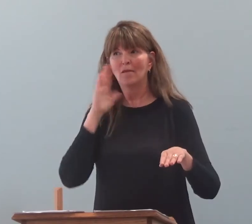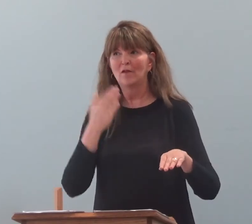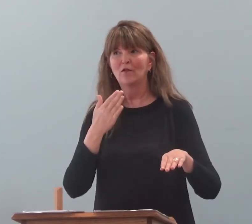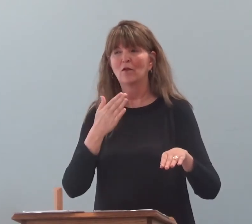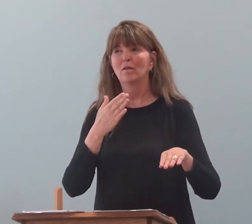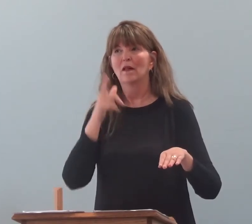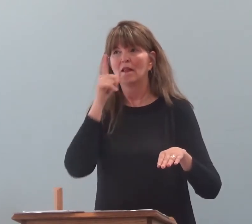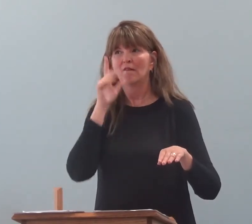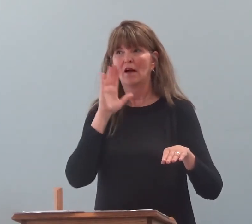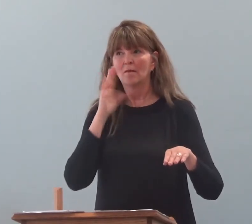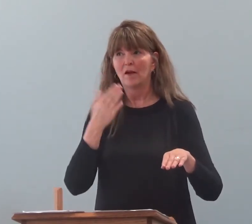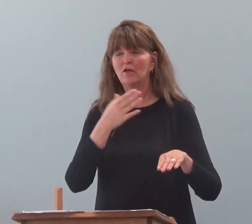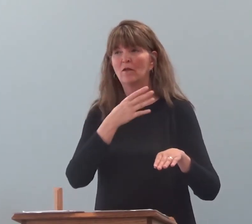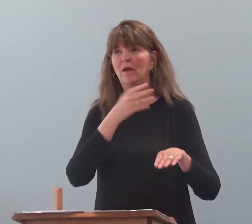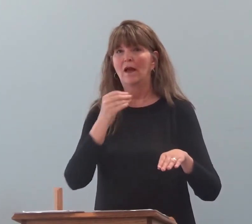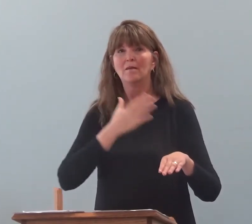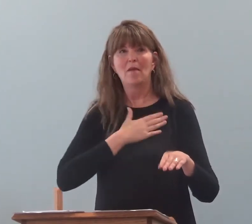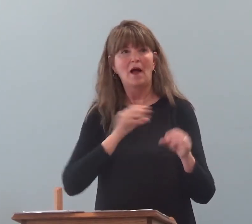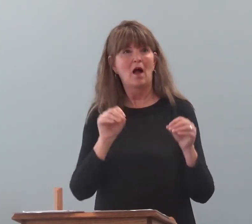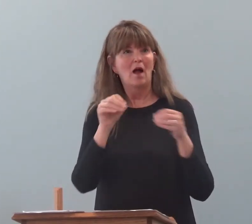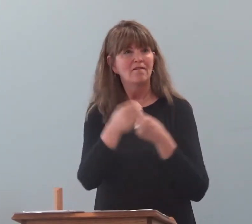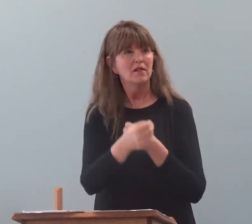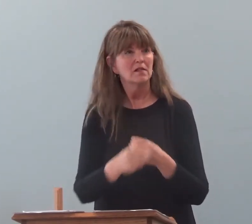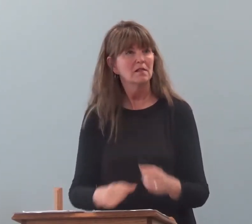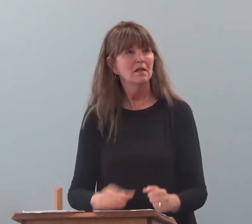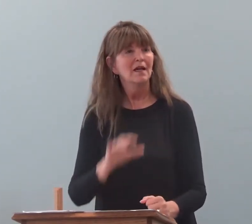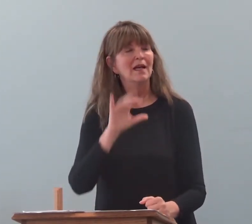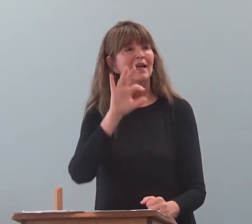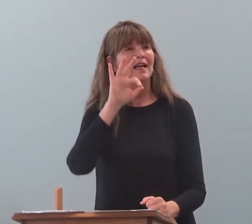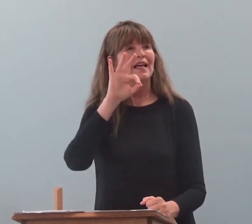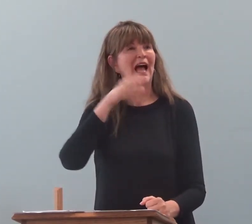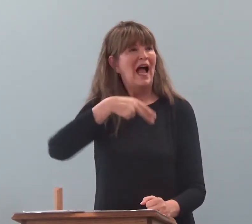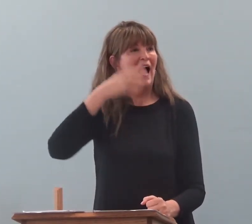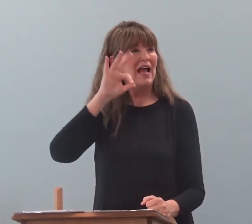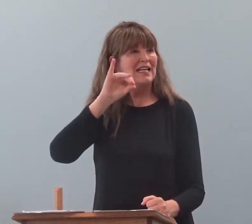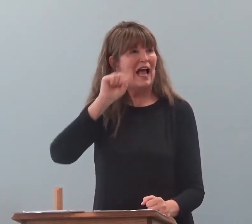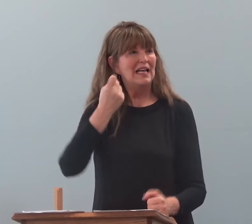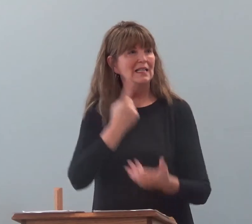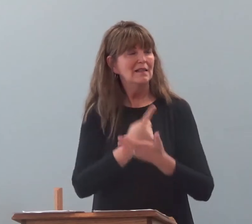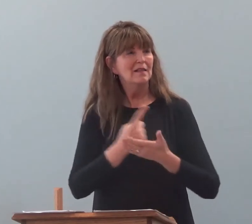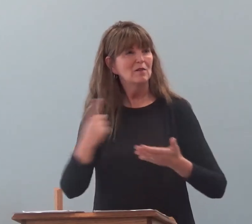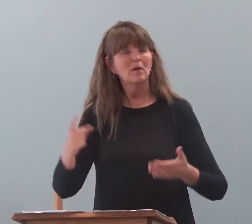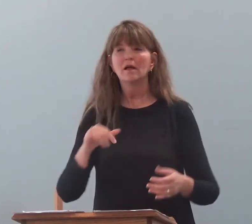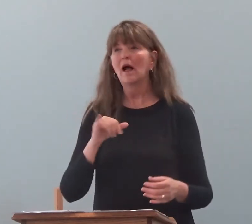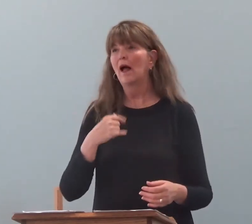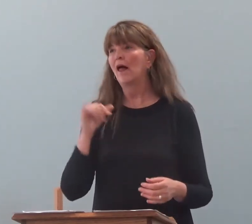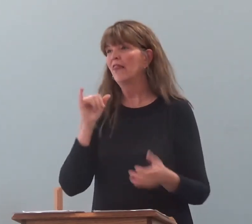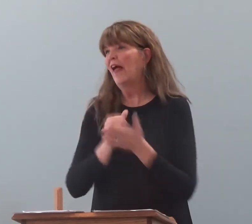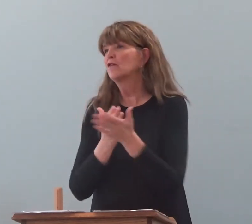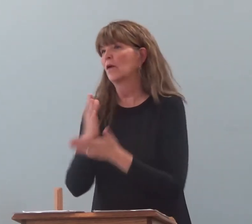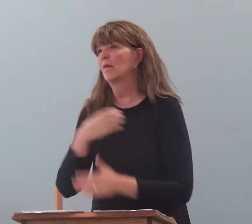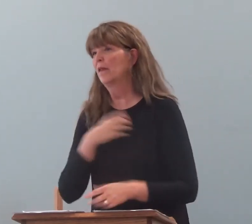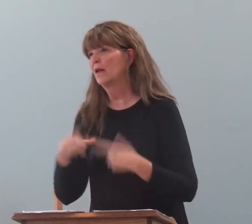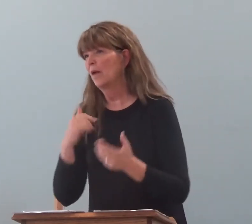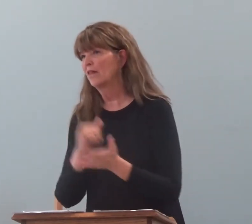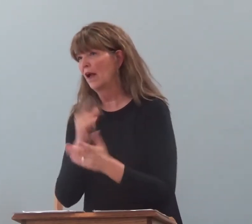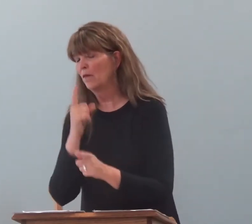And it's the one on the floor where our bedrooms are and where my office is. And it's going to be in the high 90s this week, so I